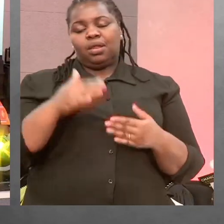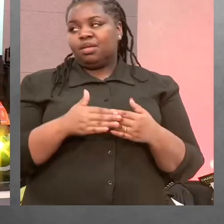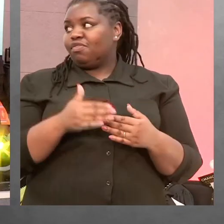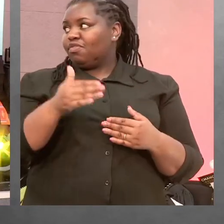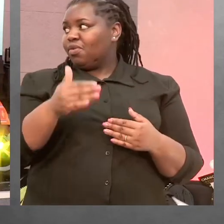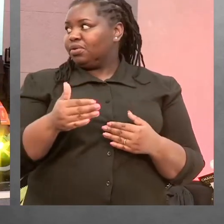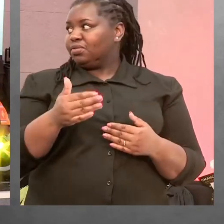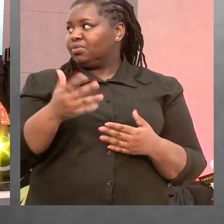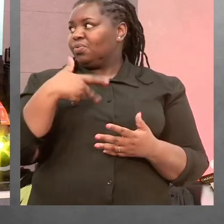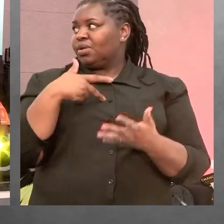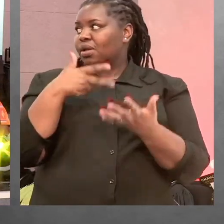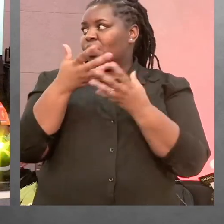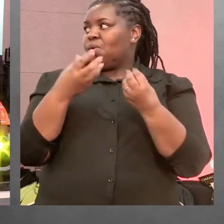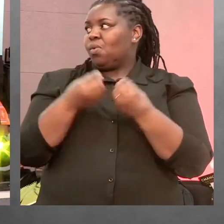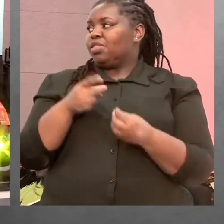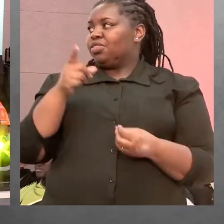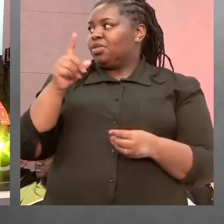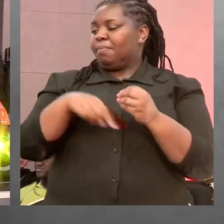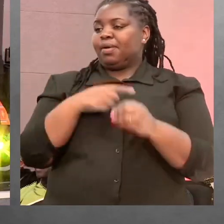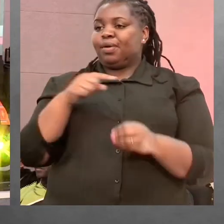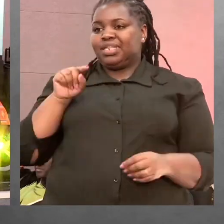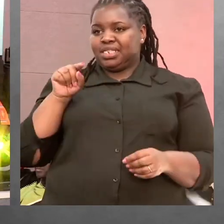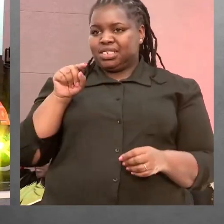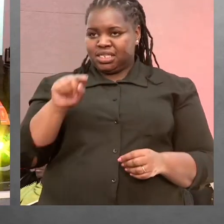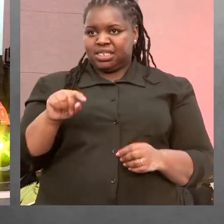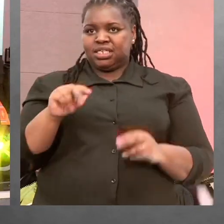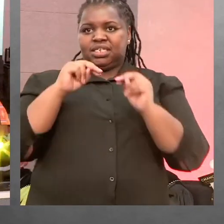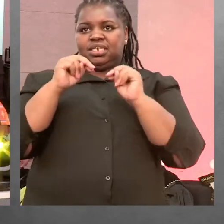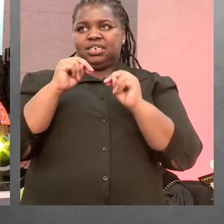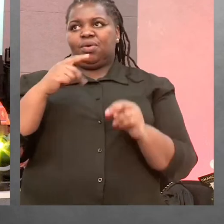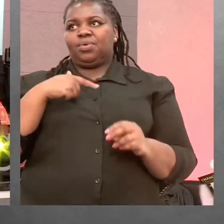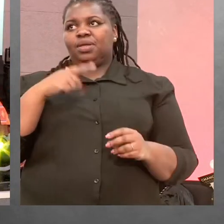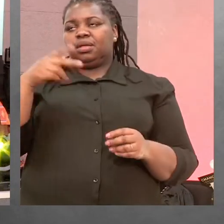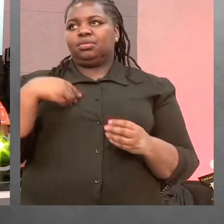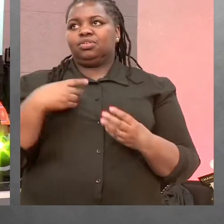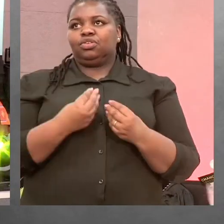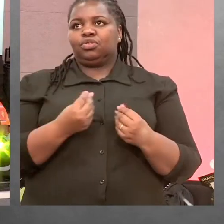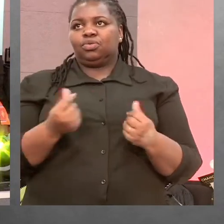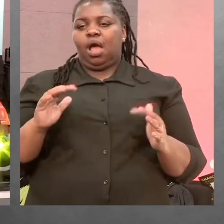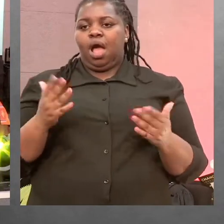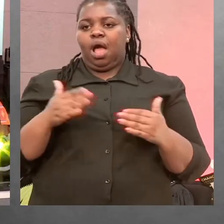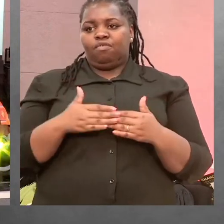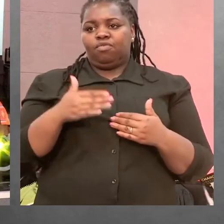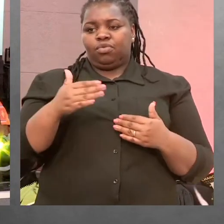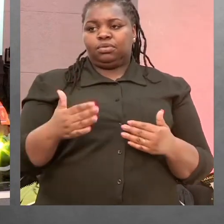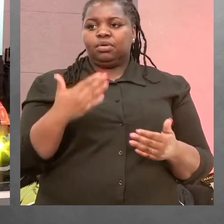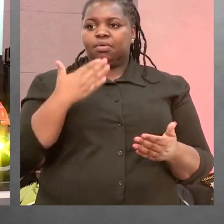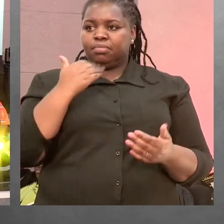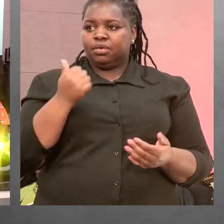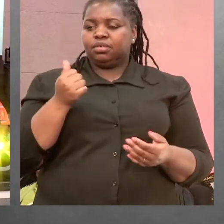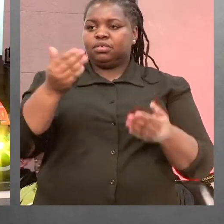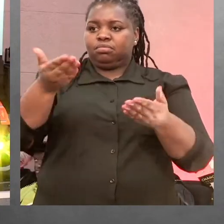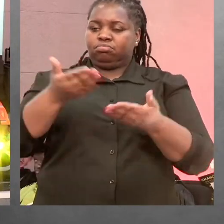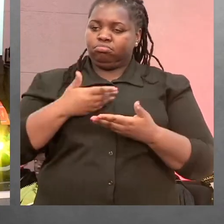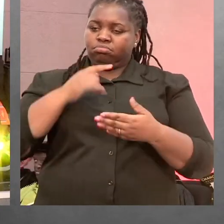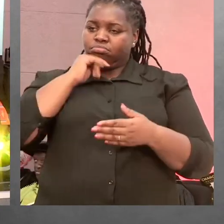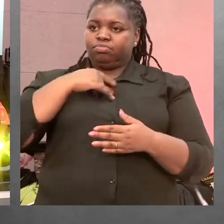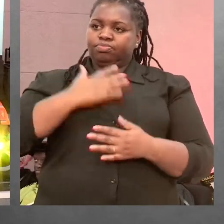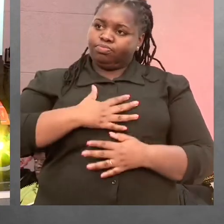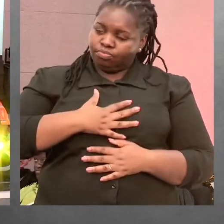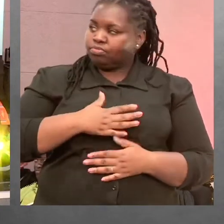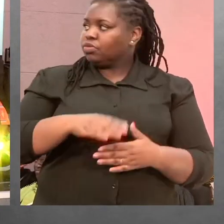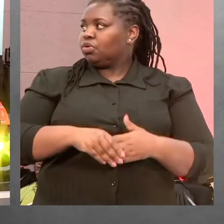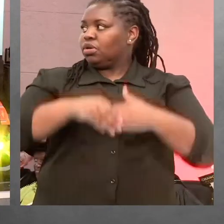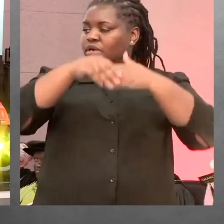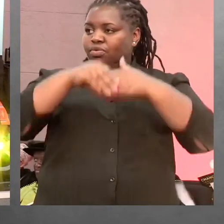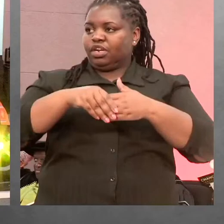to interacting with you about this initiative and how it can be taken forward. Please receive our heartfelt